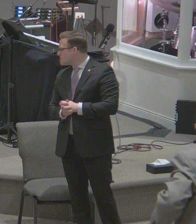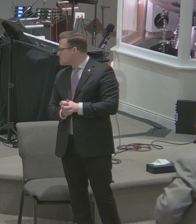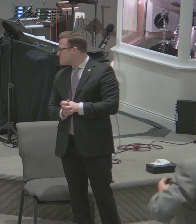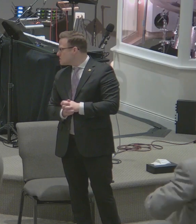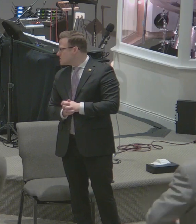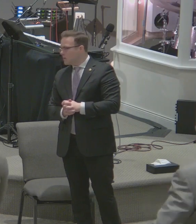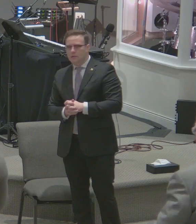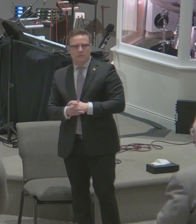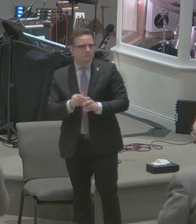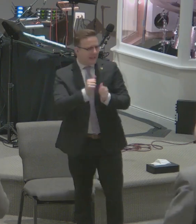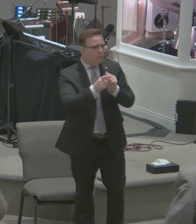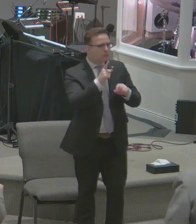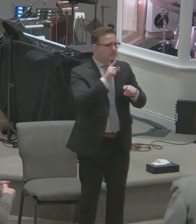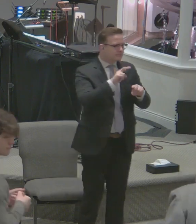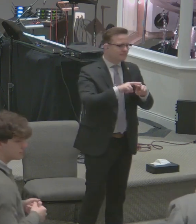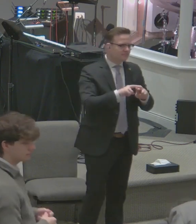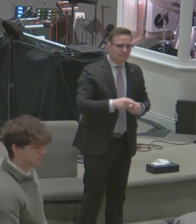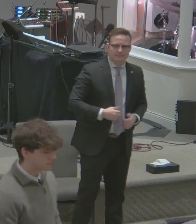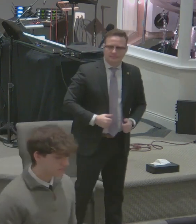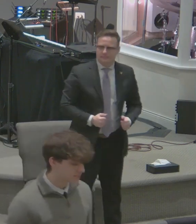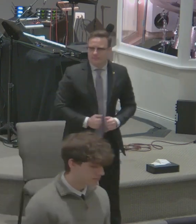All right, you can be seated.